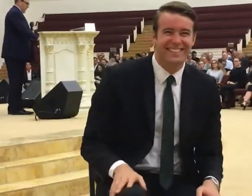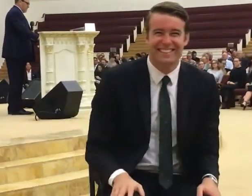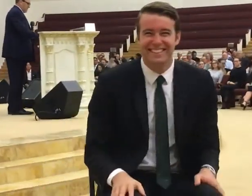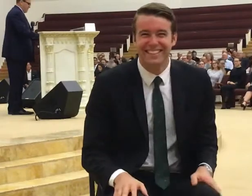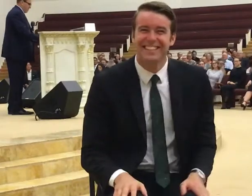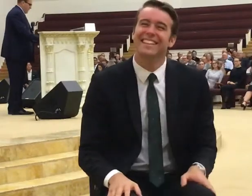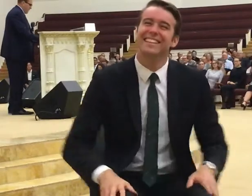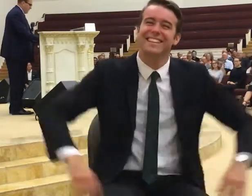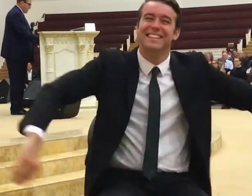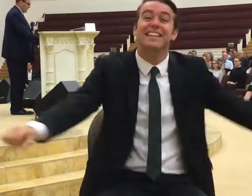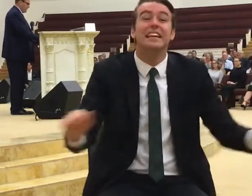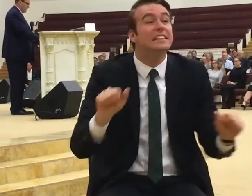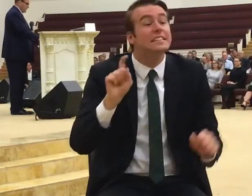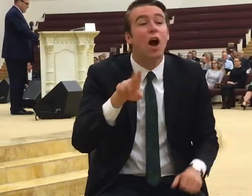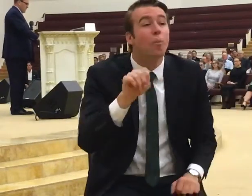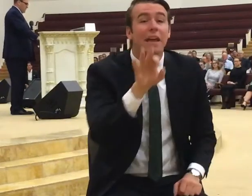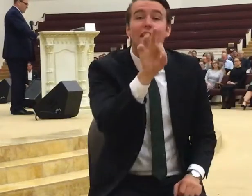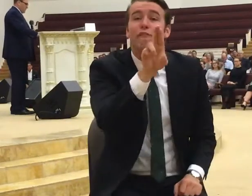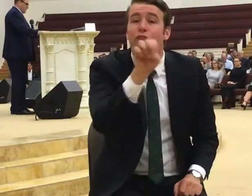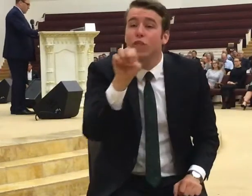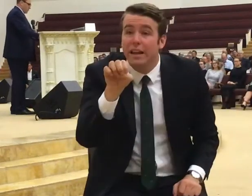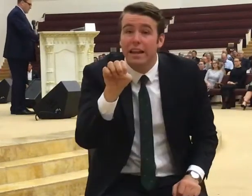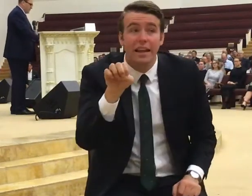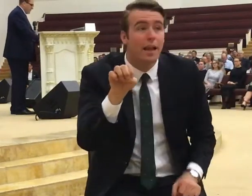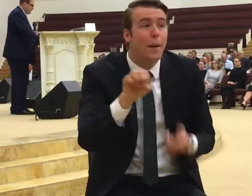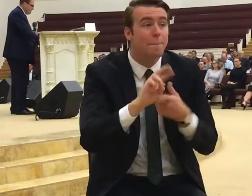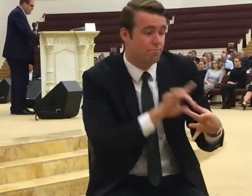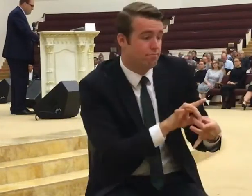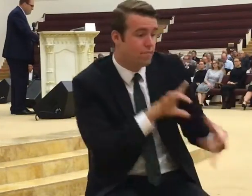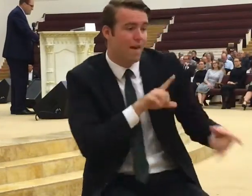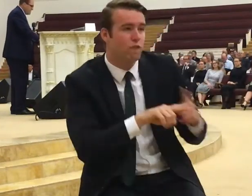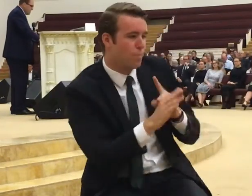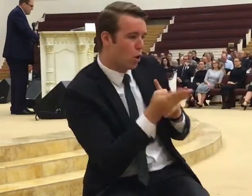This thing's got to be free from coercion.